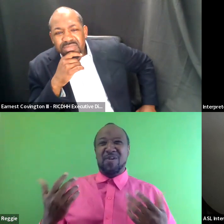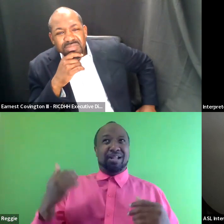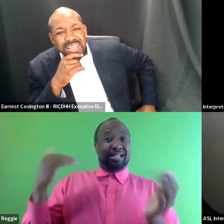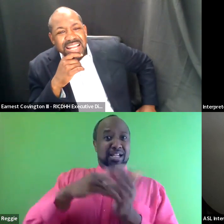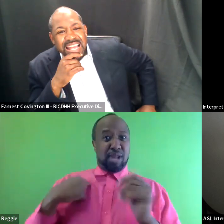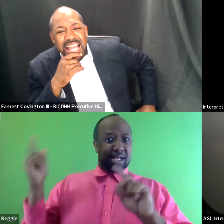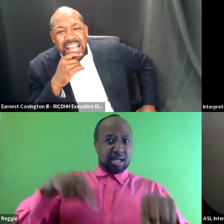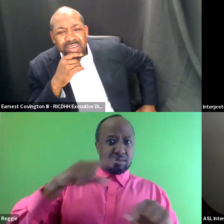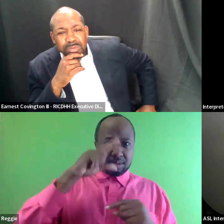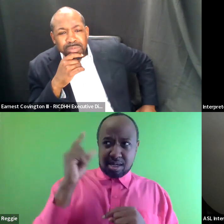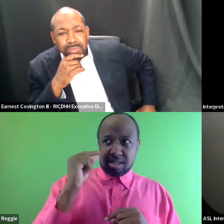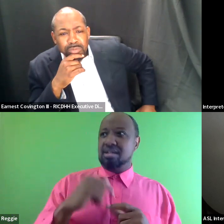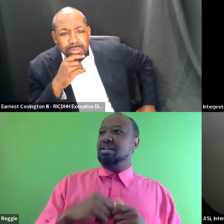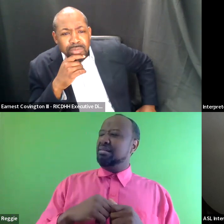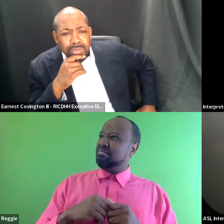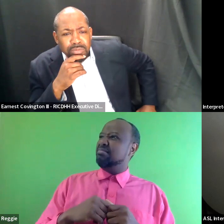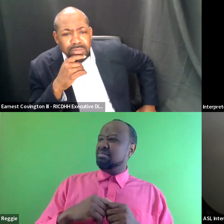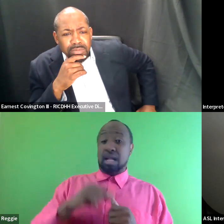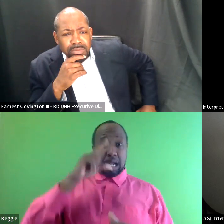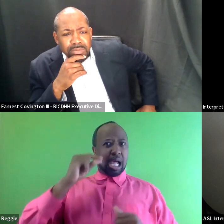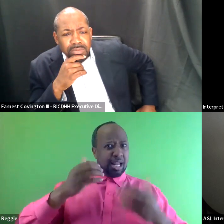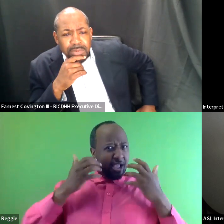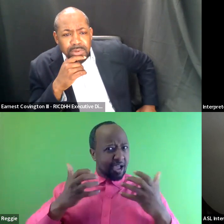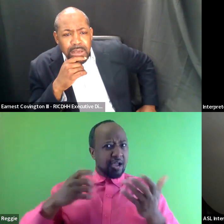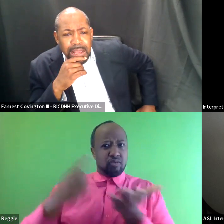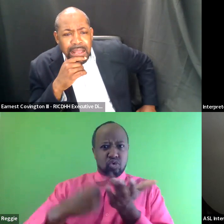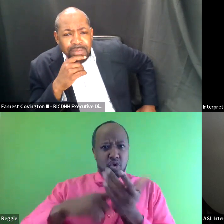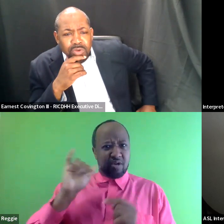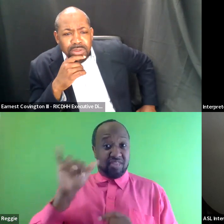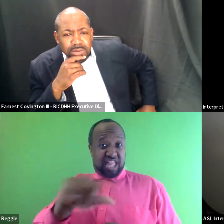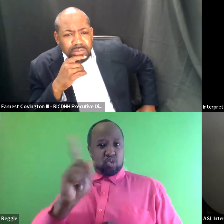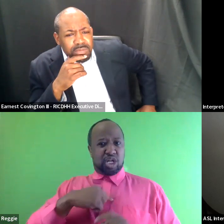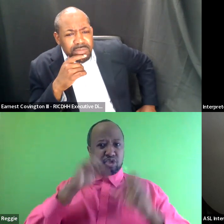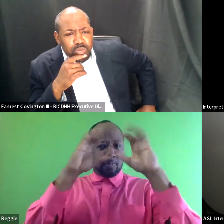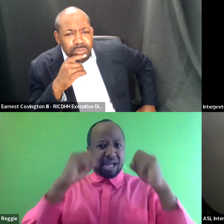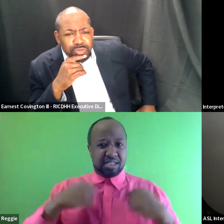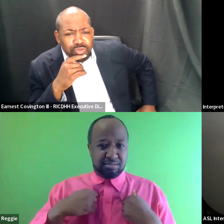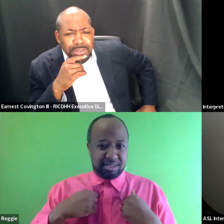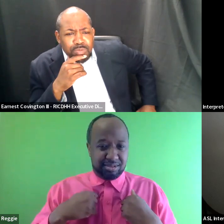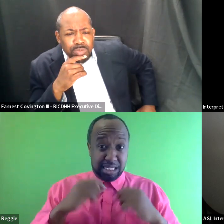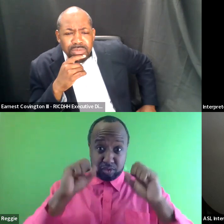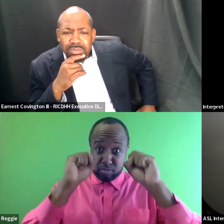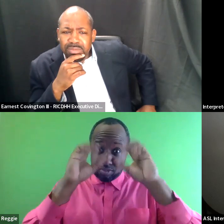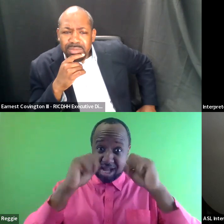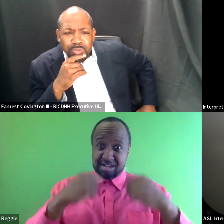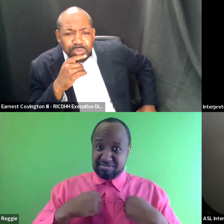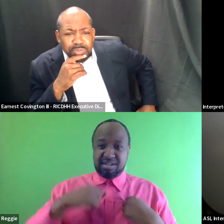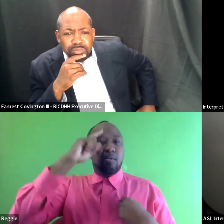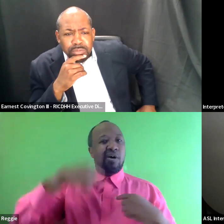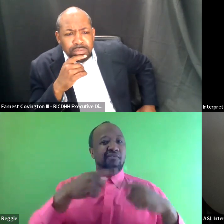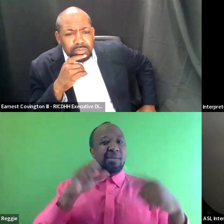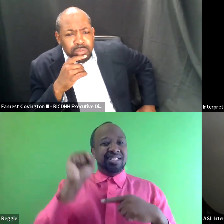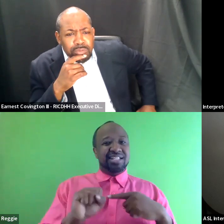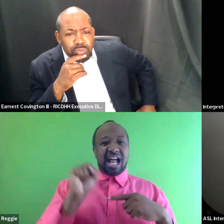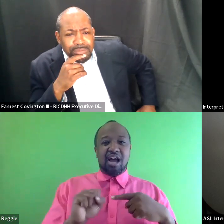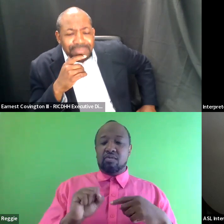perfect solution to how to stop it, but it happens. And then I've had heavy talks since I've been at Gallaudet